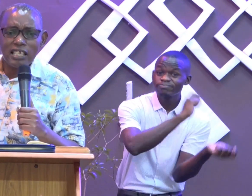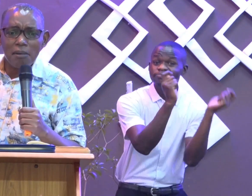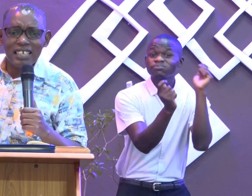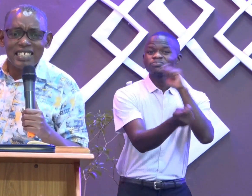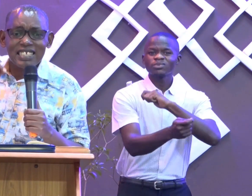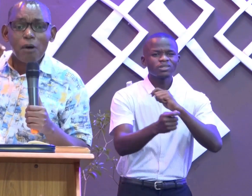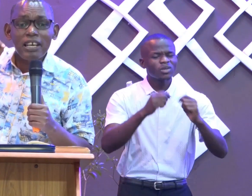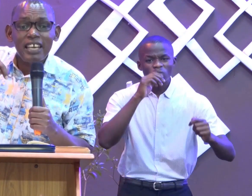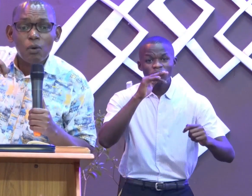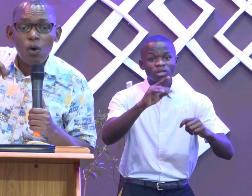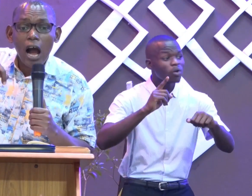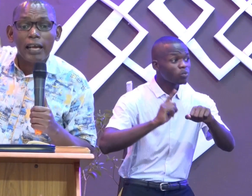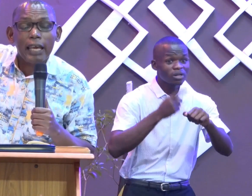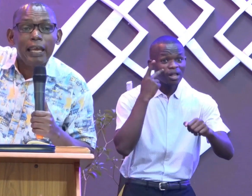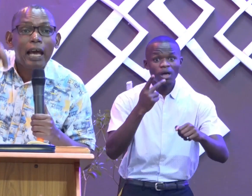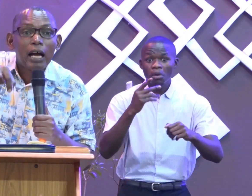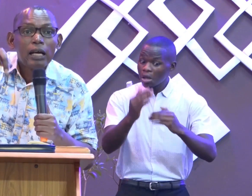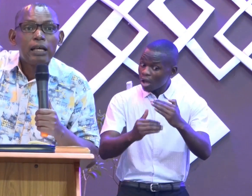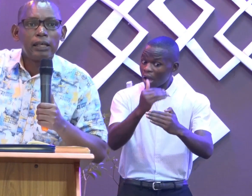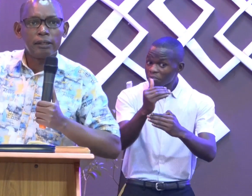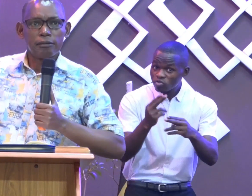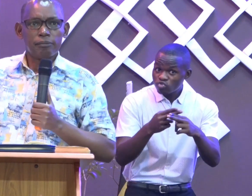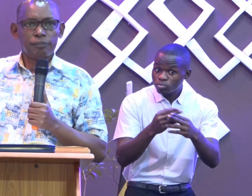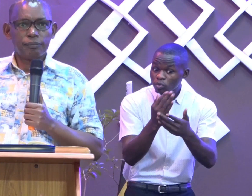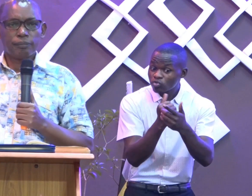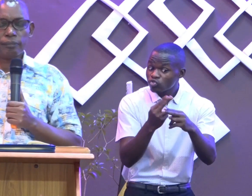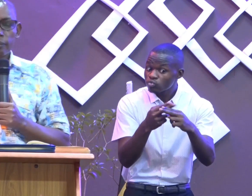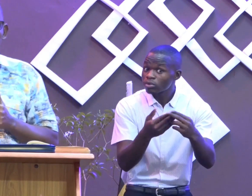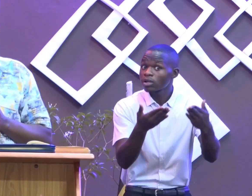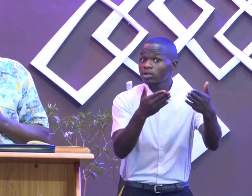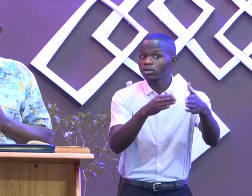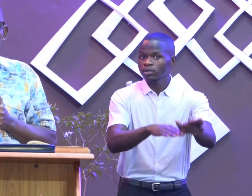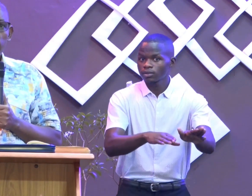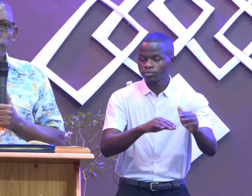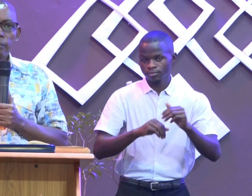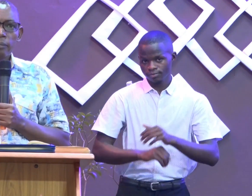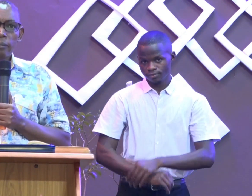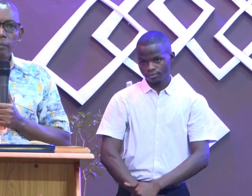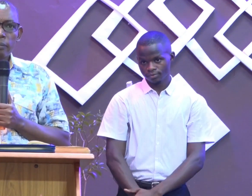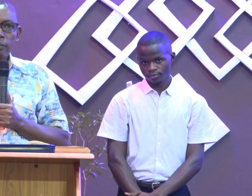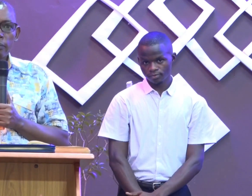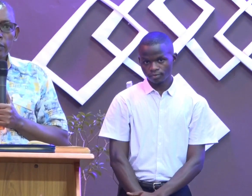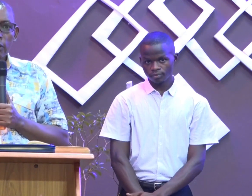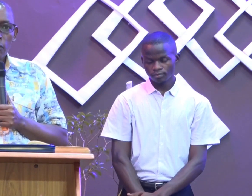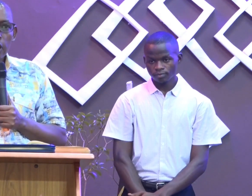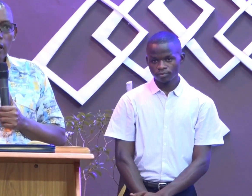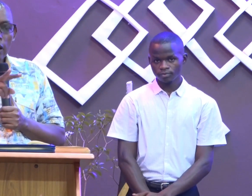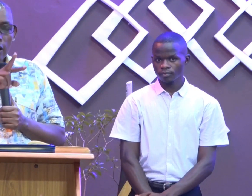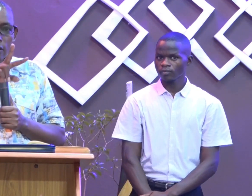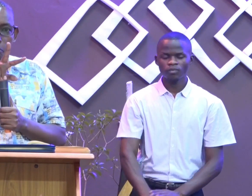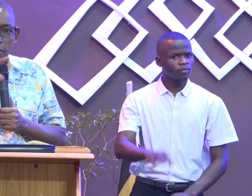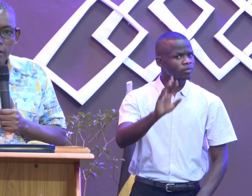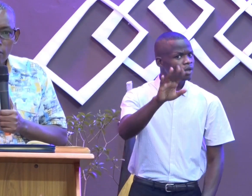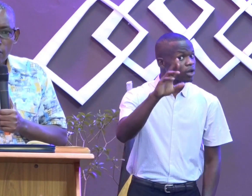yajogerangako ng'agirabanga essaawa eddako agenda. But for Paul, he would speak of rapture as if it was going to take place the next hour.